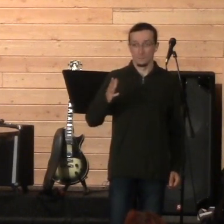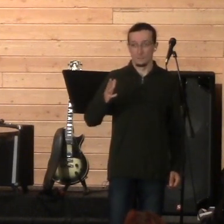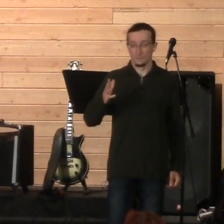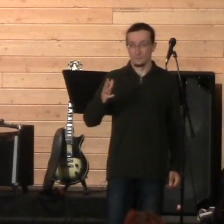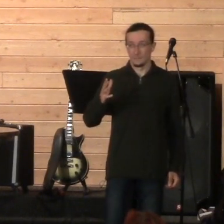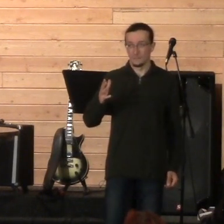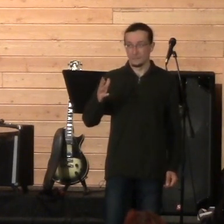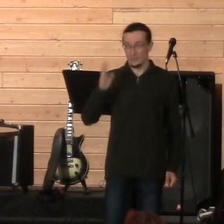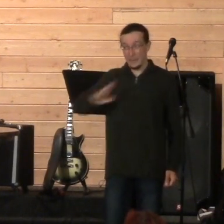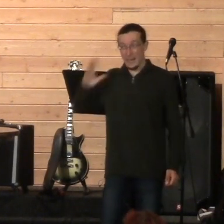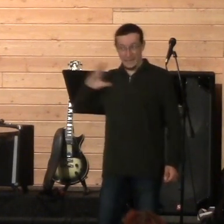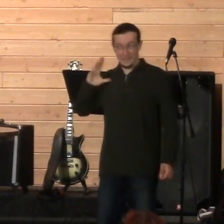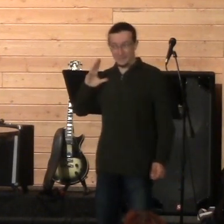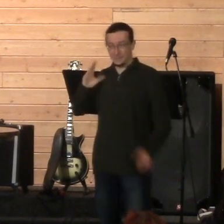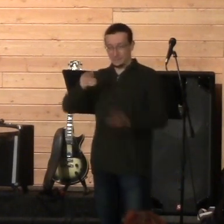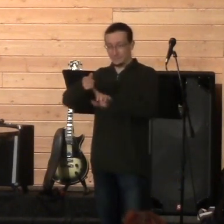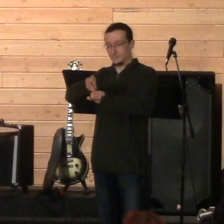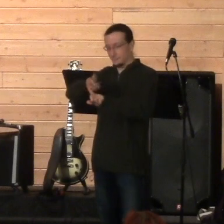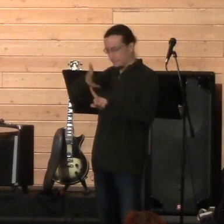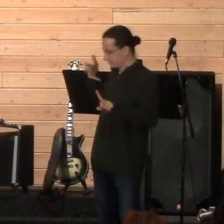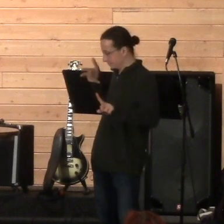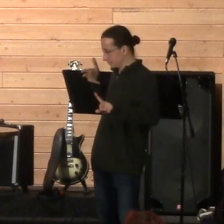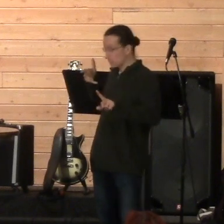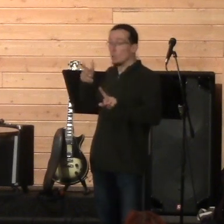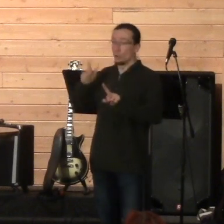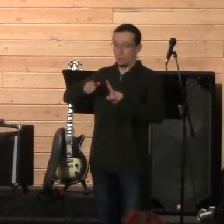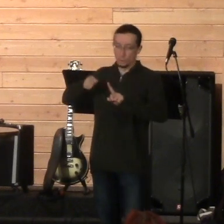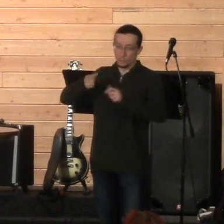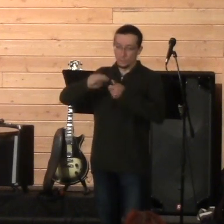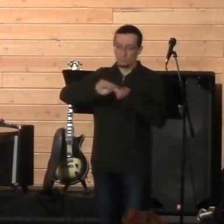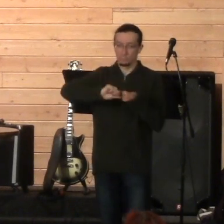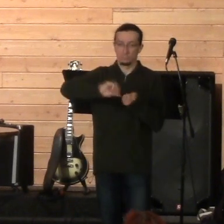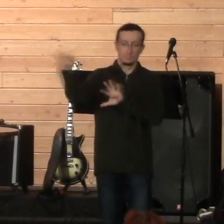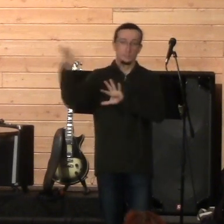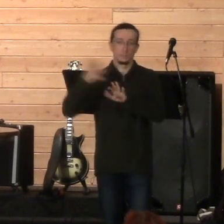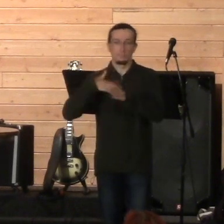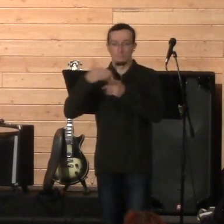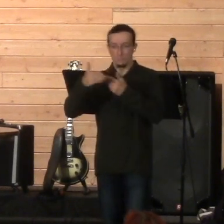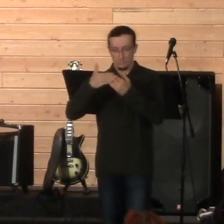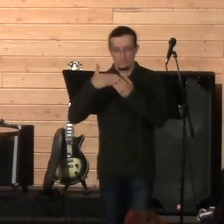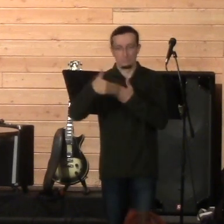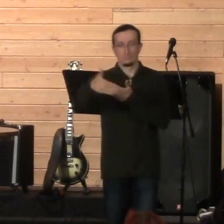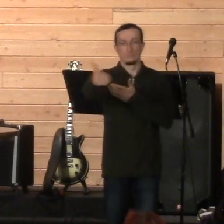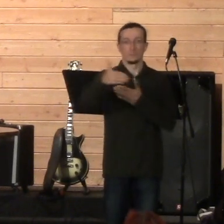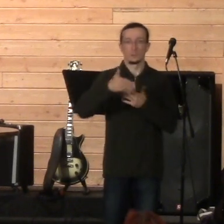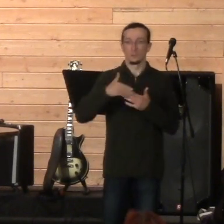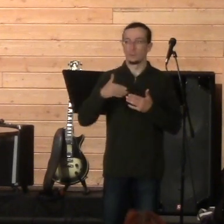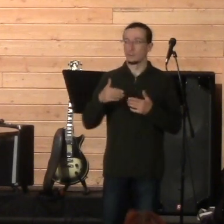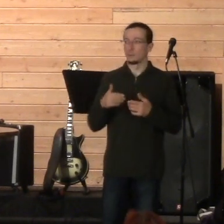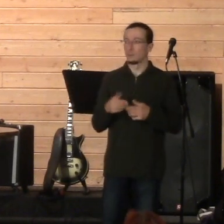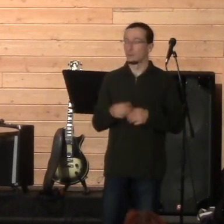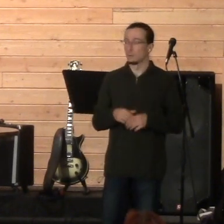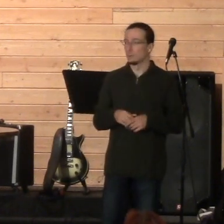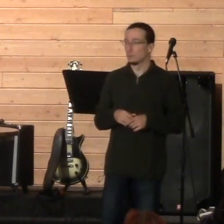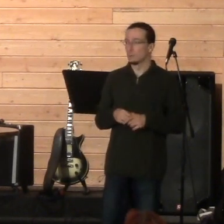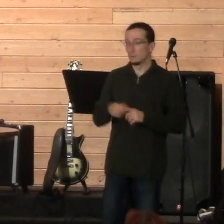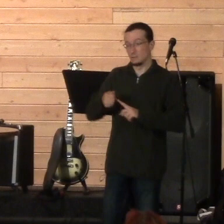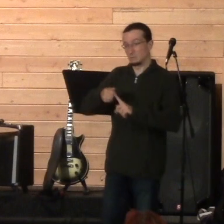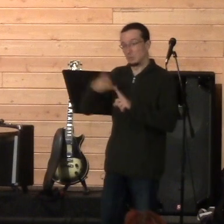should have messed up my future. It should have messed up my today.